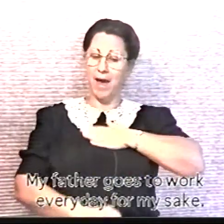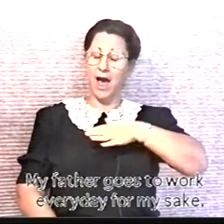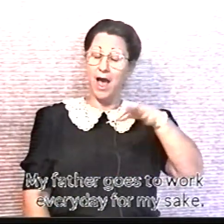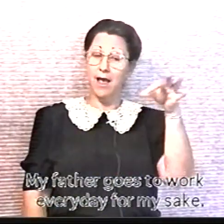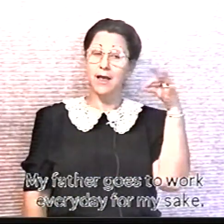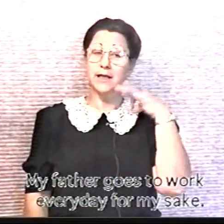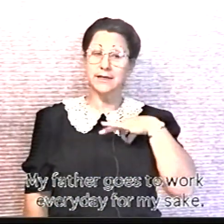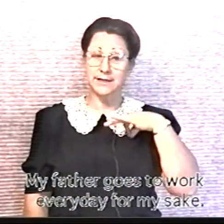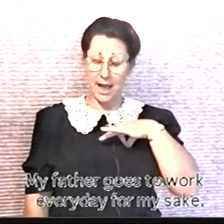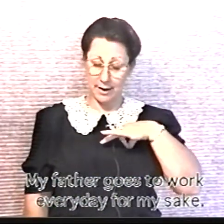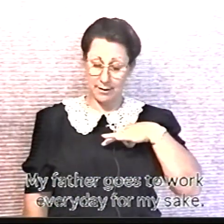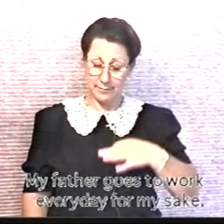my sake.